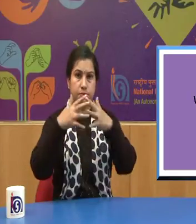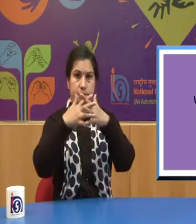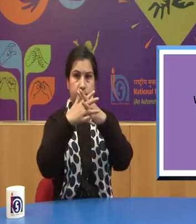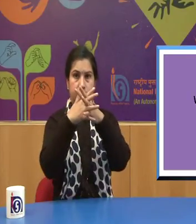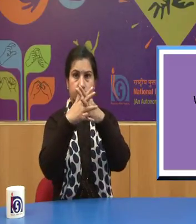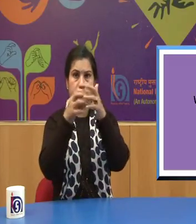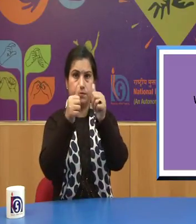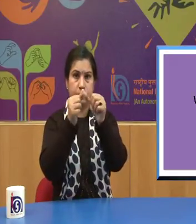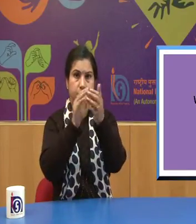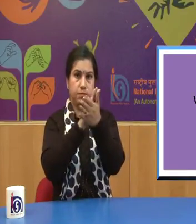Wahhabi movement.